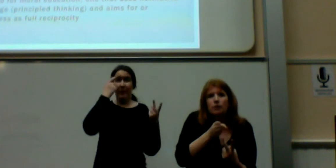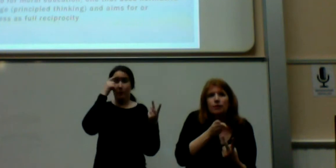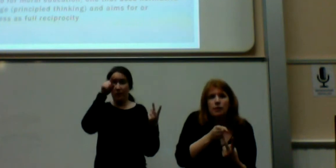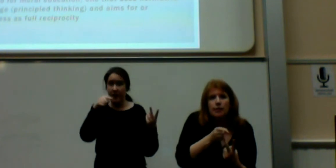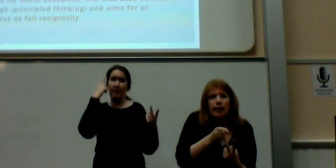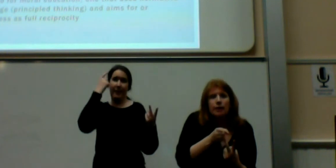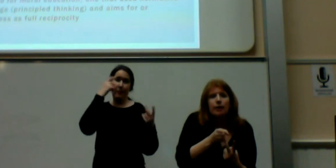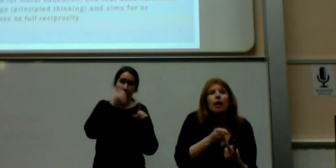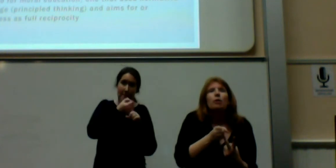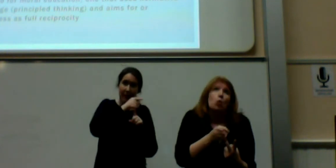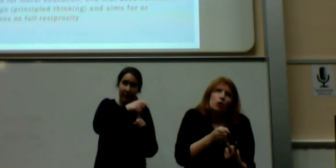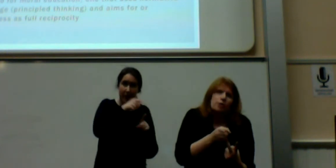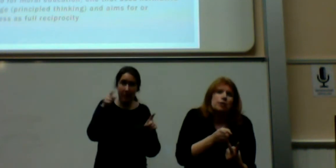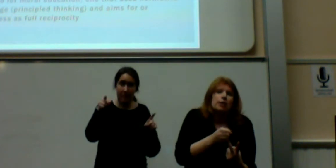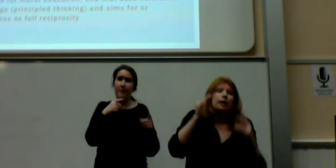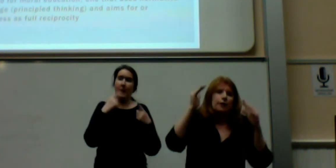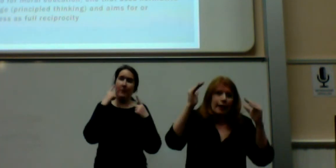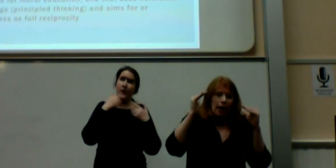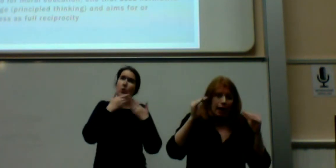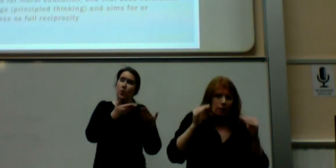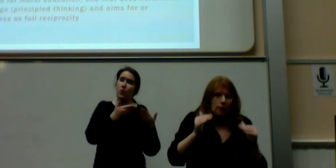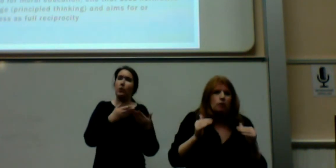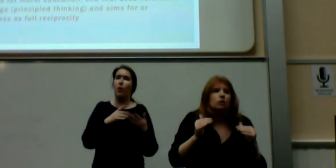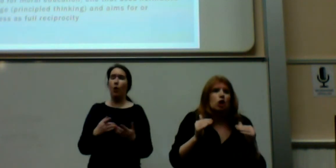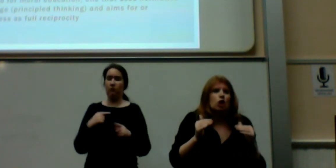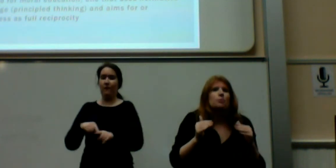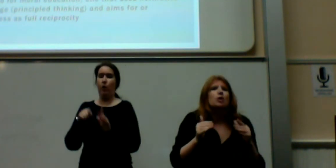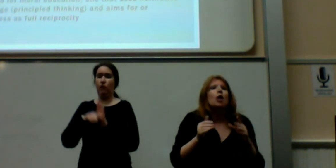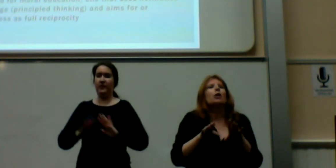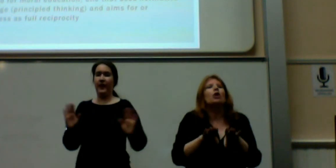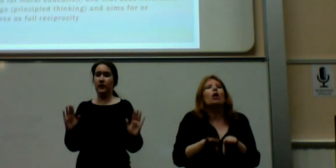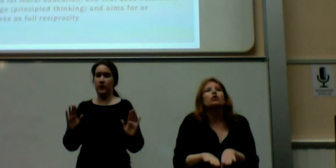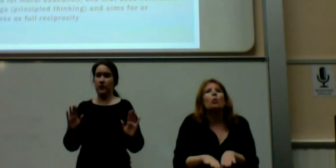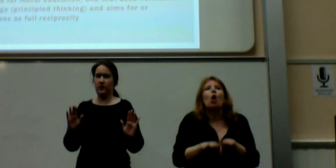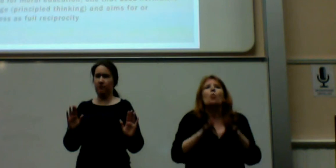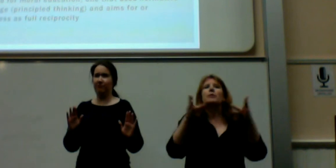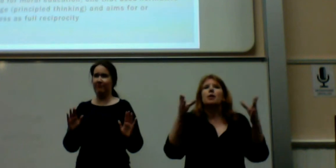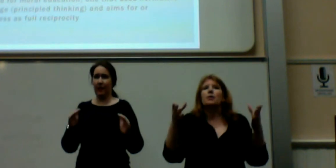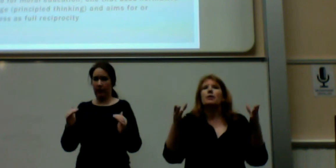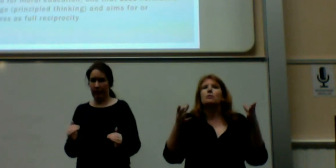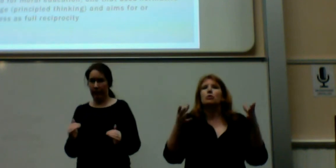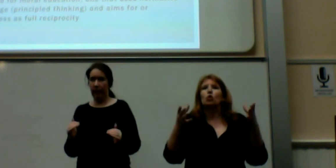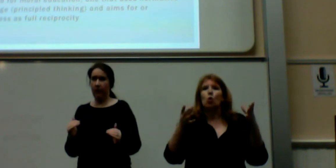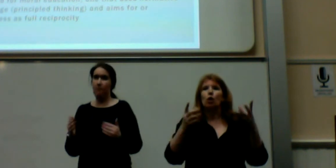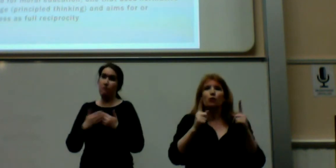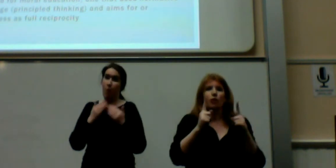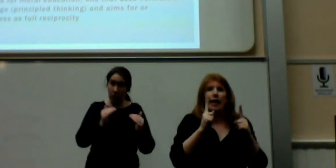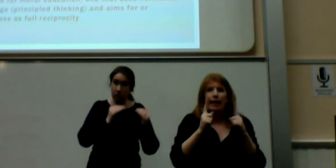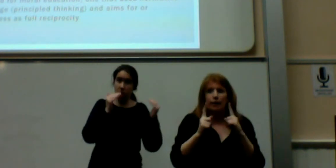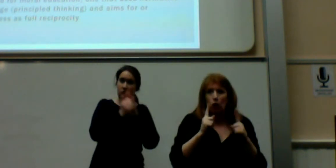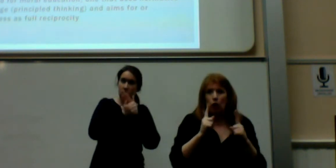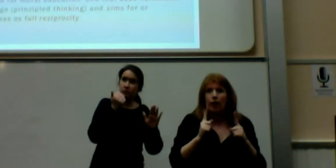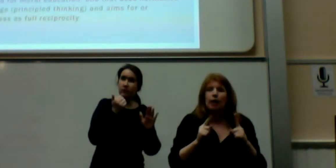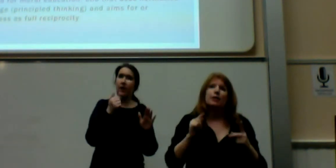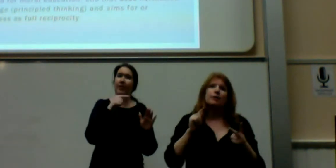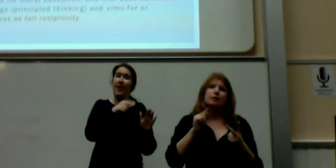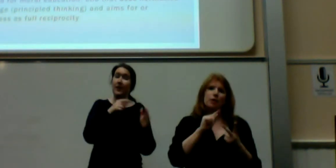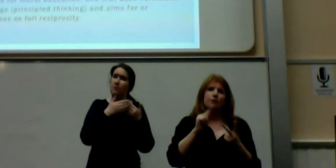only is it sophisticated, more sophisticated in that hierarchical terms, but it also opens up the door for